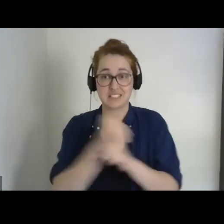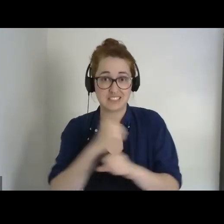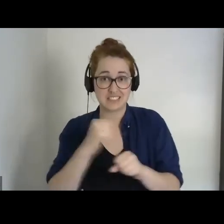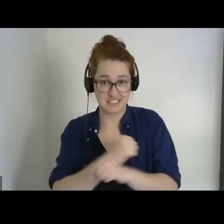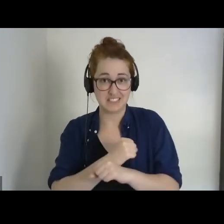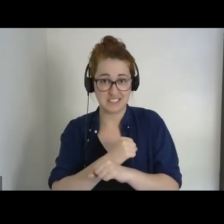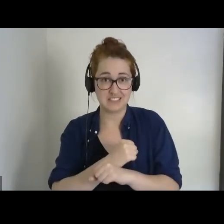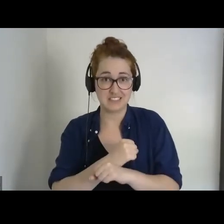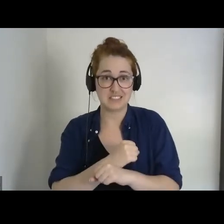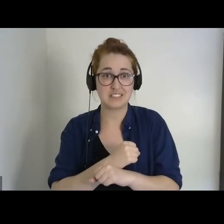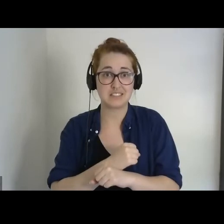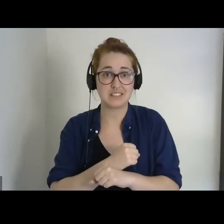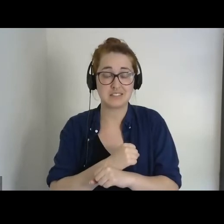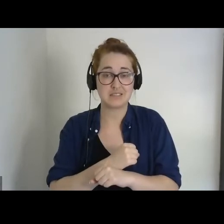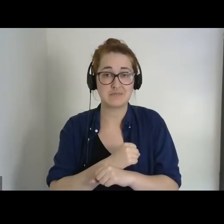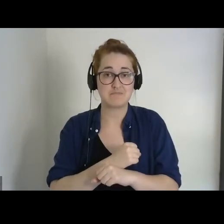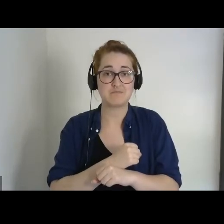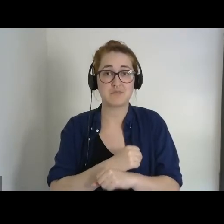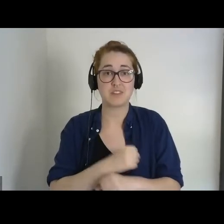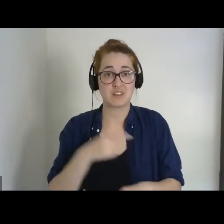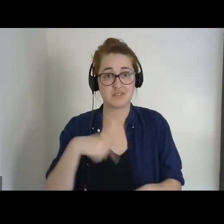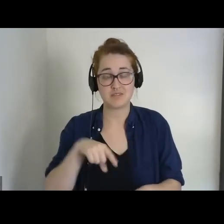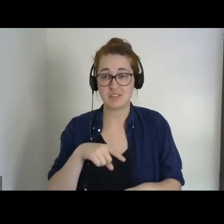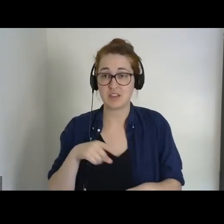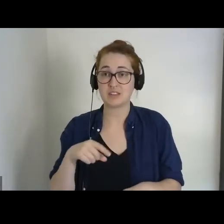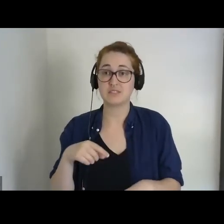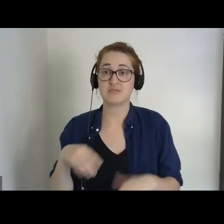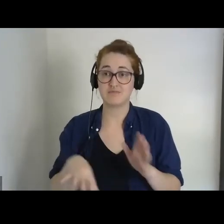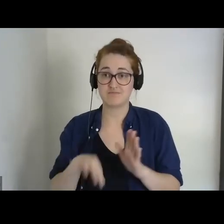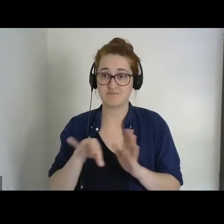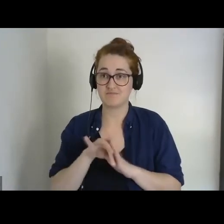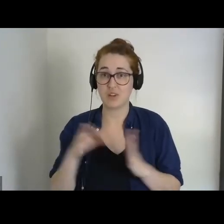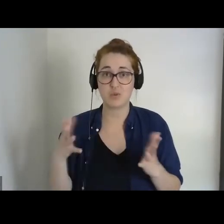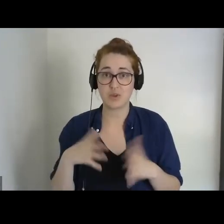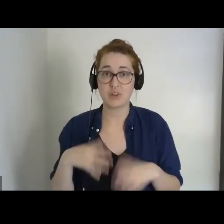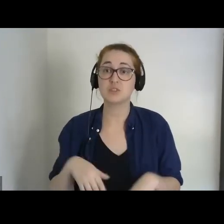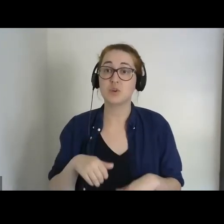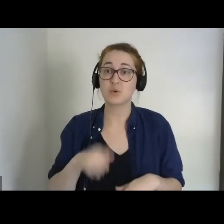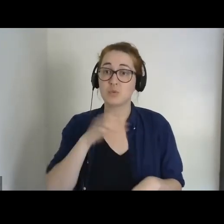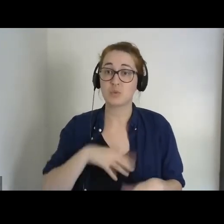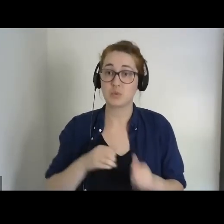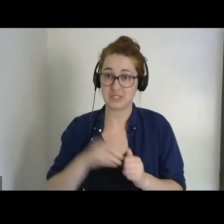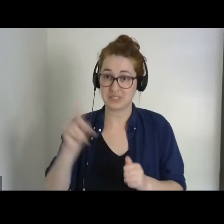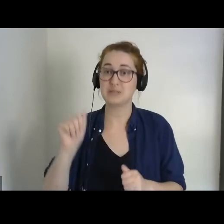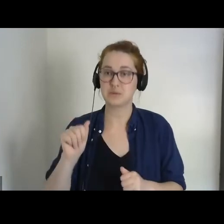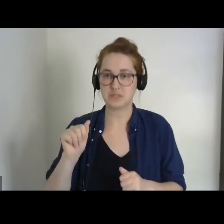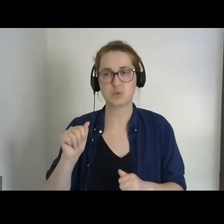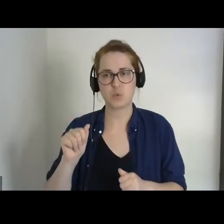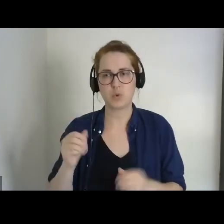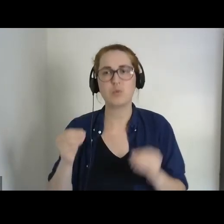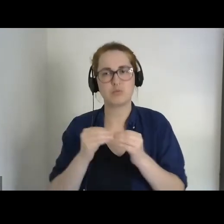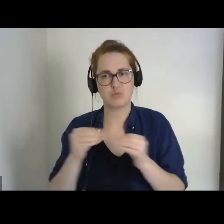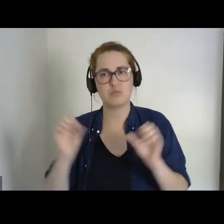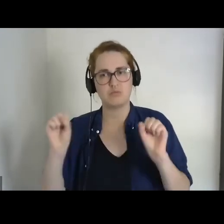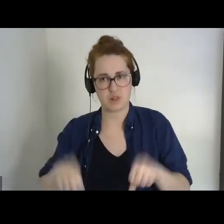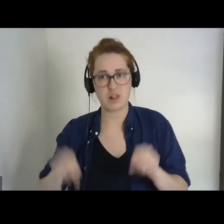Slatter, where StatCan found that women with disabilities were more likely to experience physical or sexual